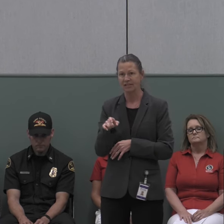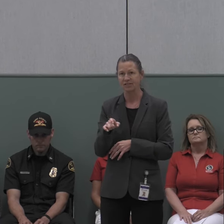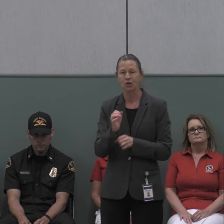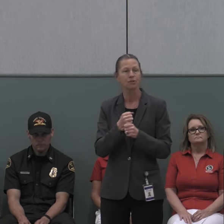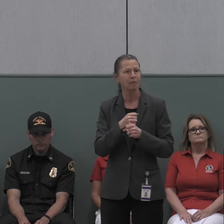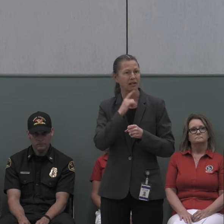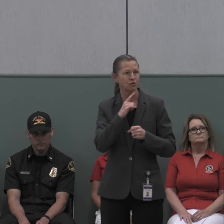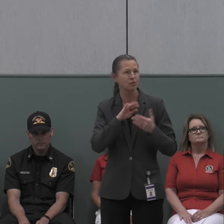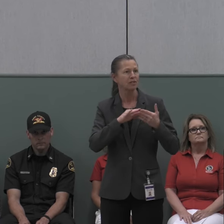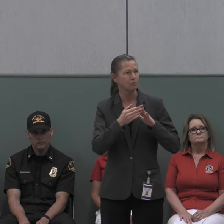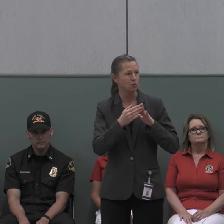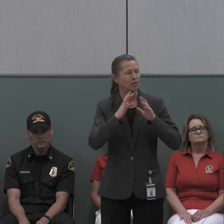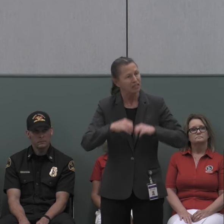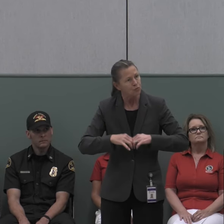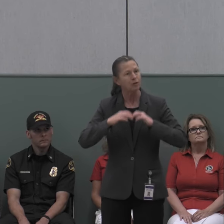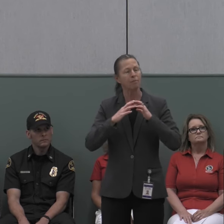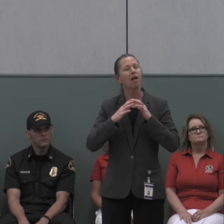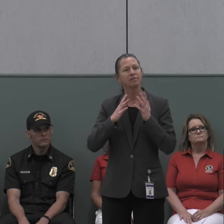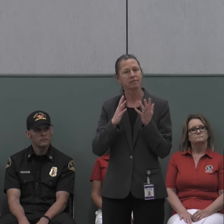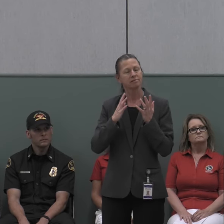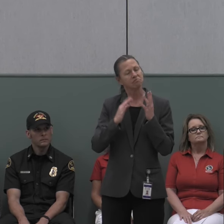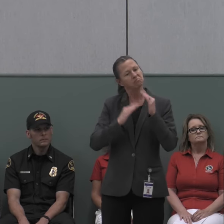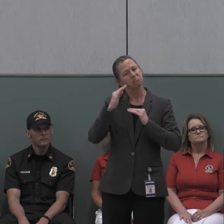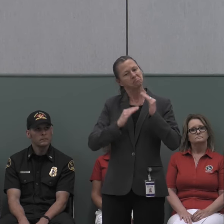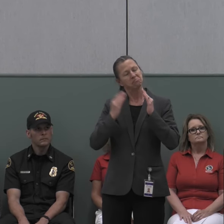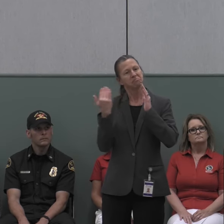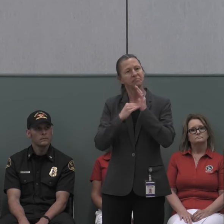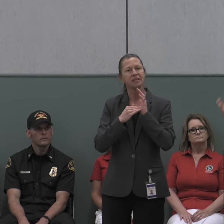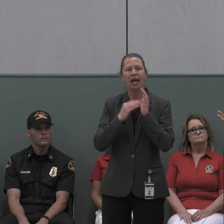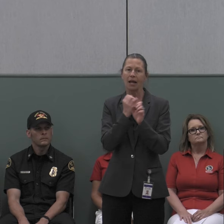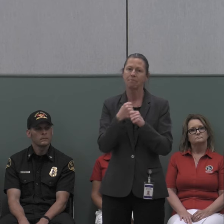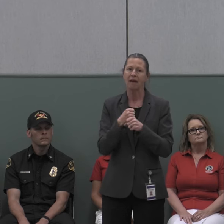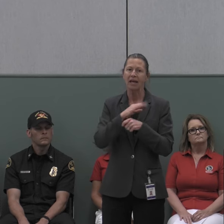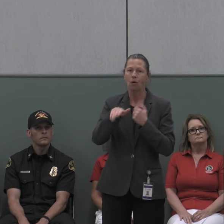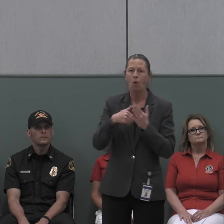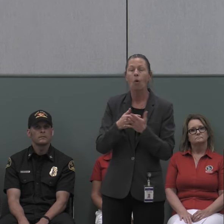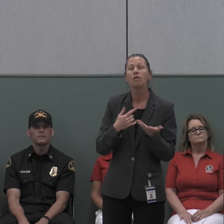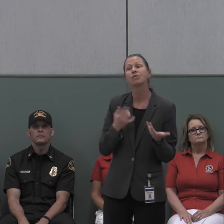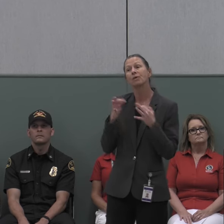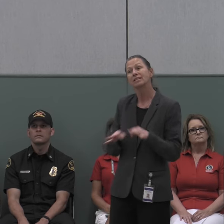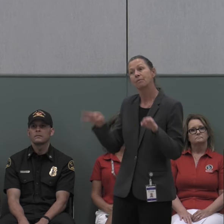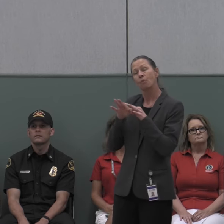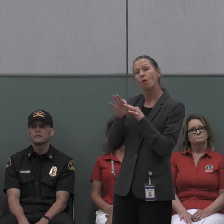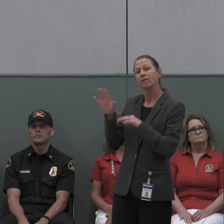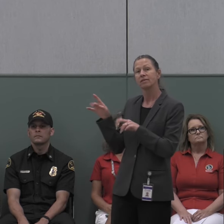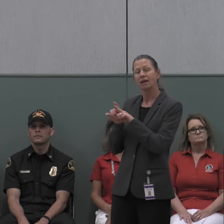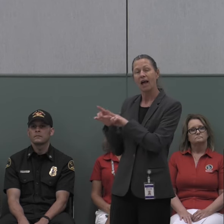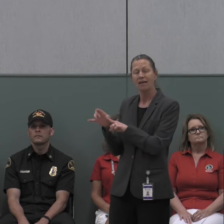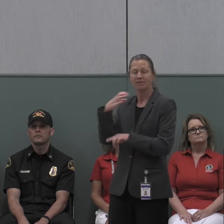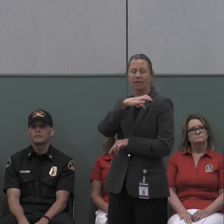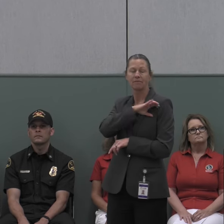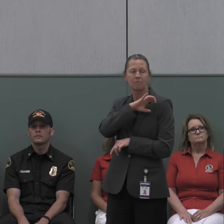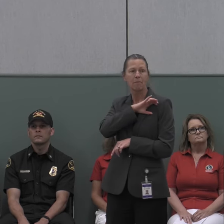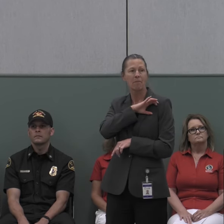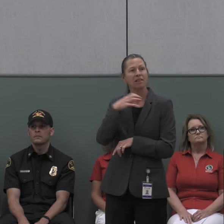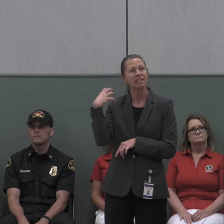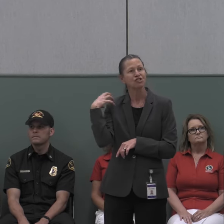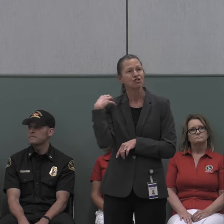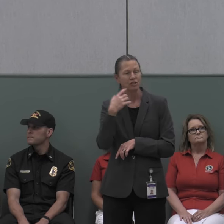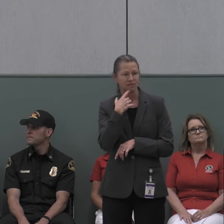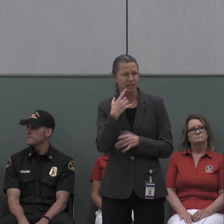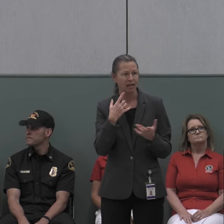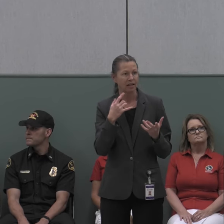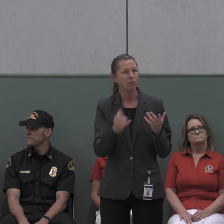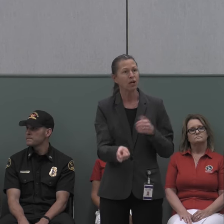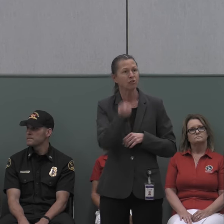and is made whole. So it is important, as the police chief said, that we understand all the damage and everything